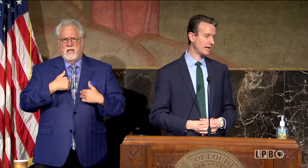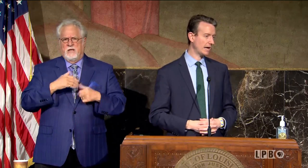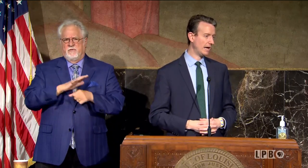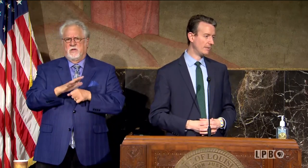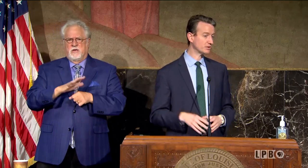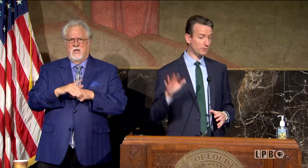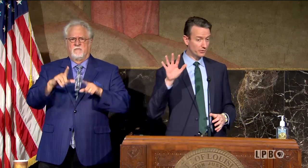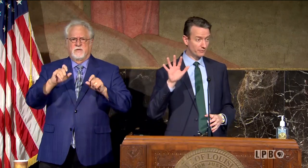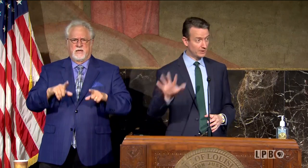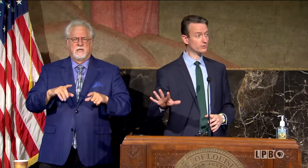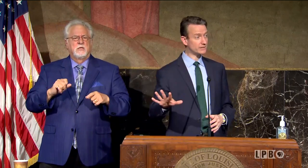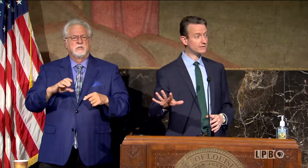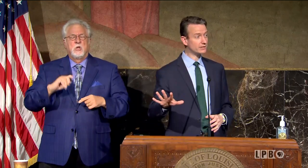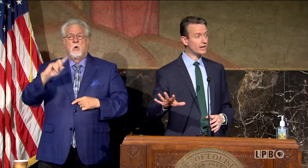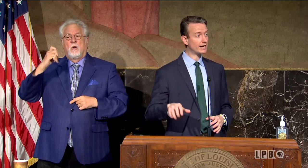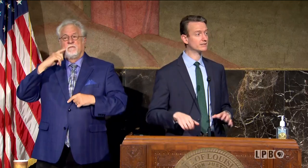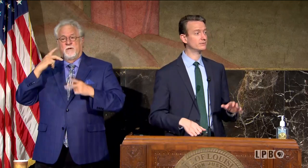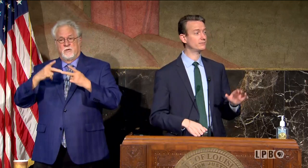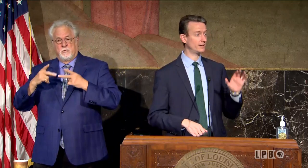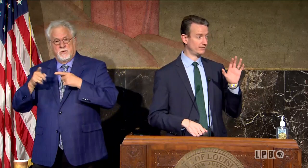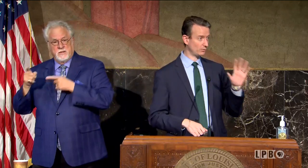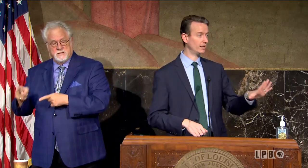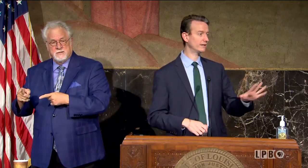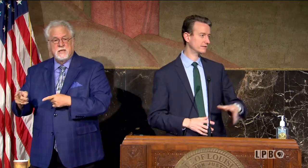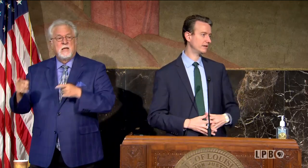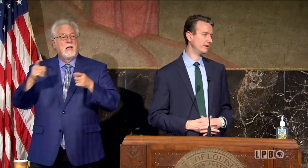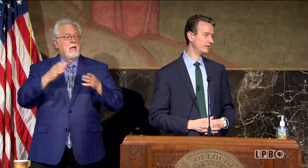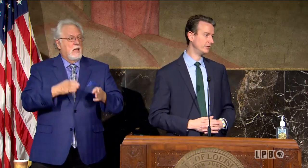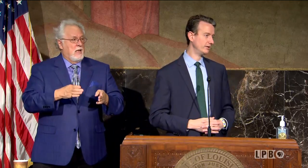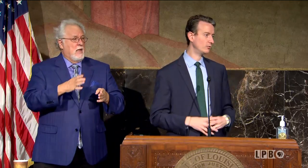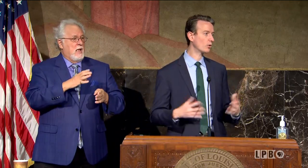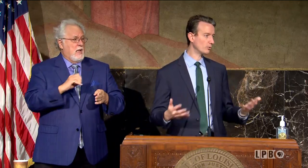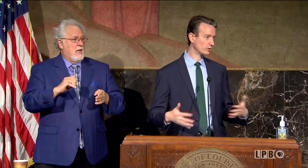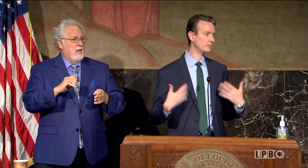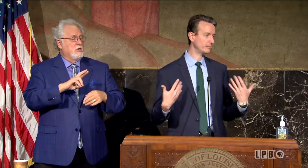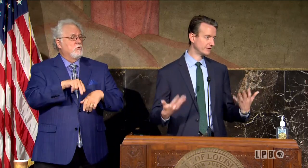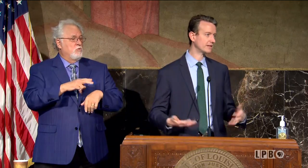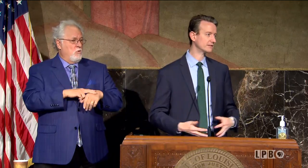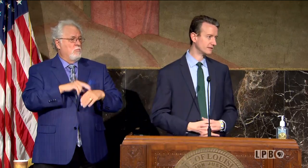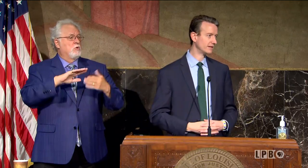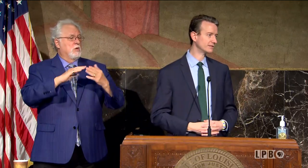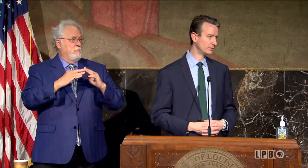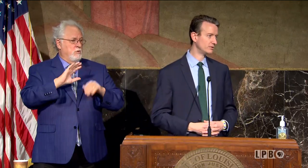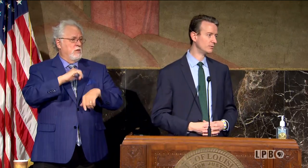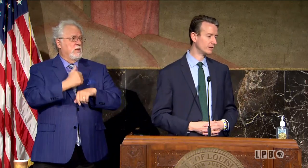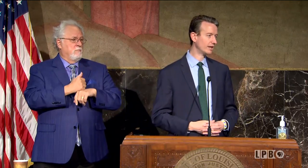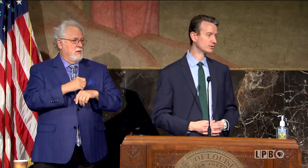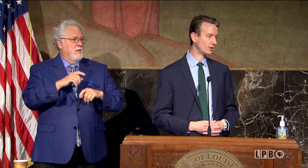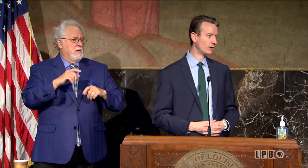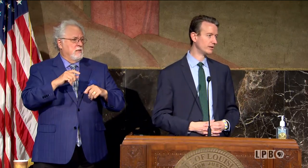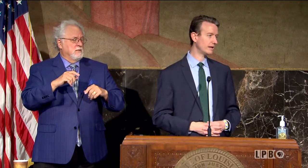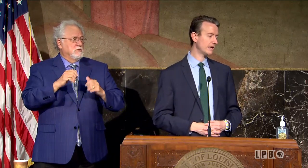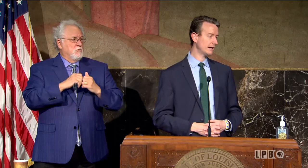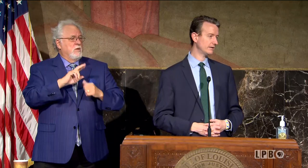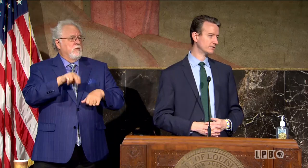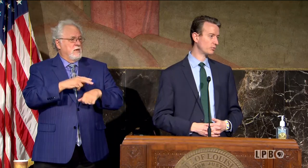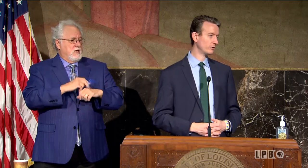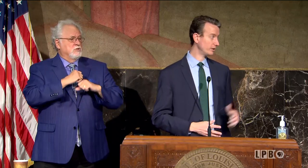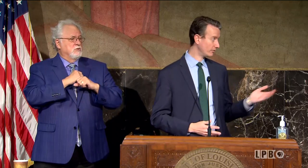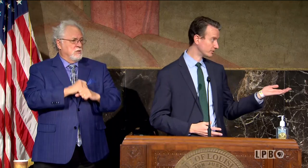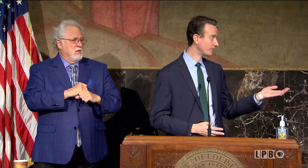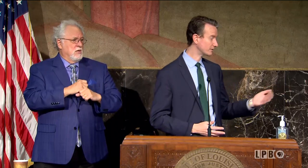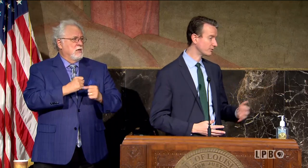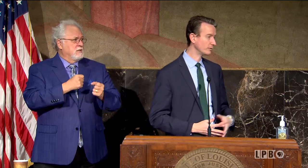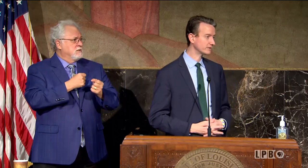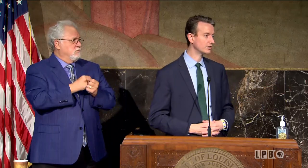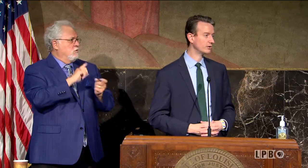kits. So both the federal sites that are active as well as the normal community-based testing sites that we do with the National Guard and the support